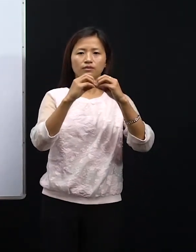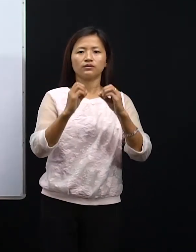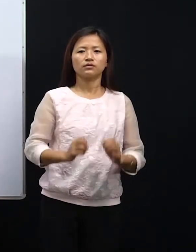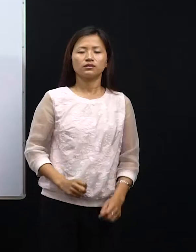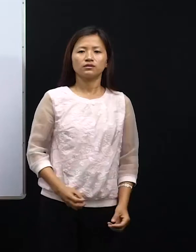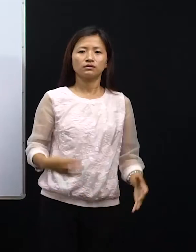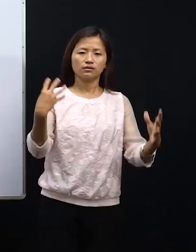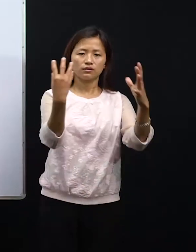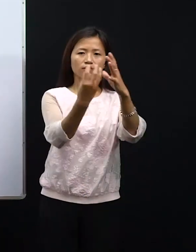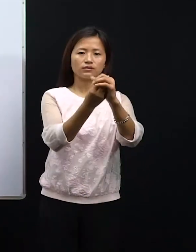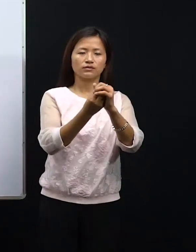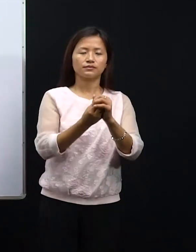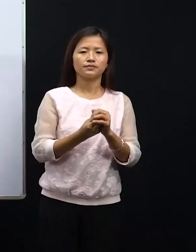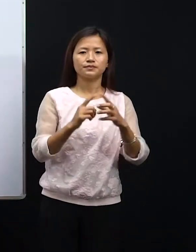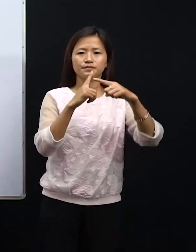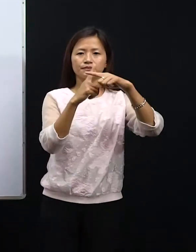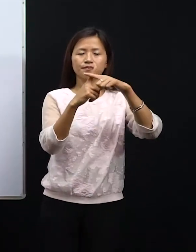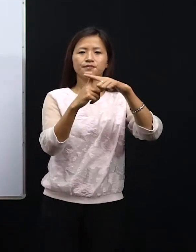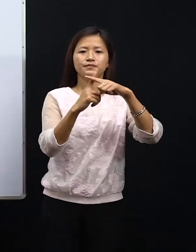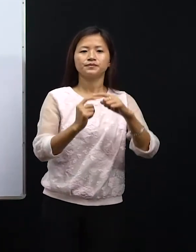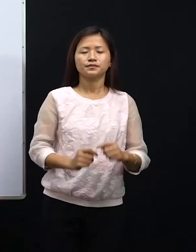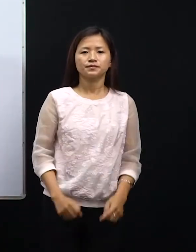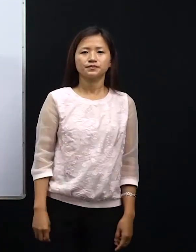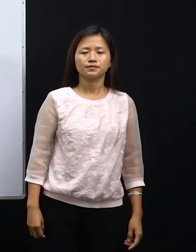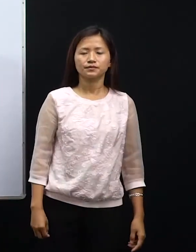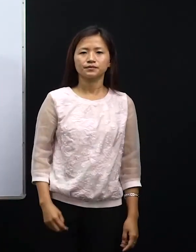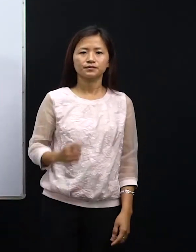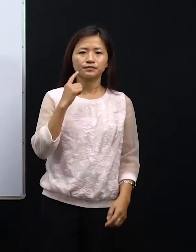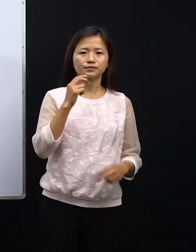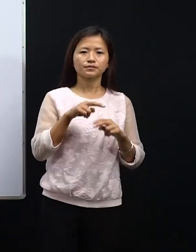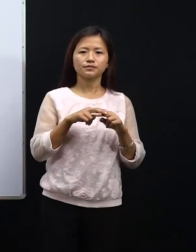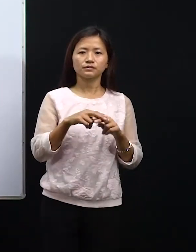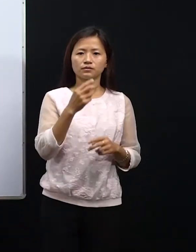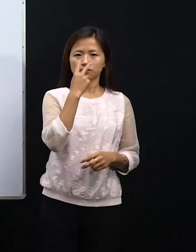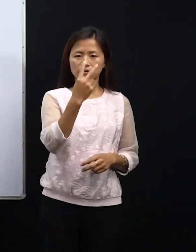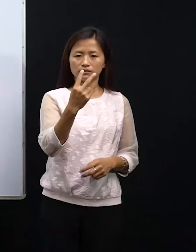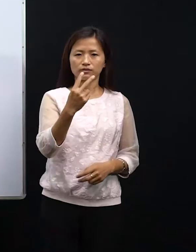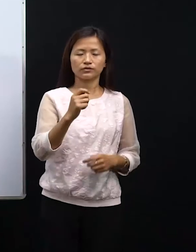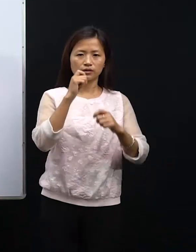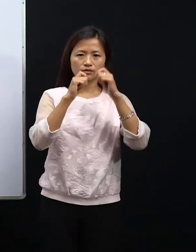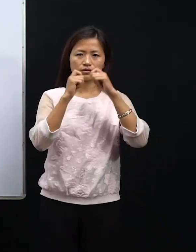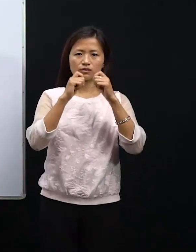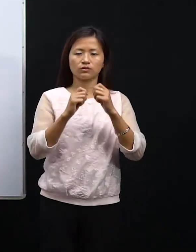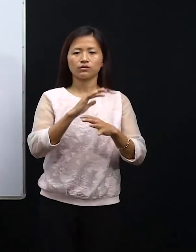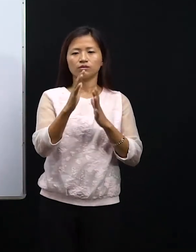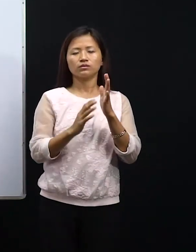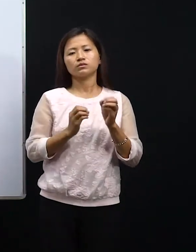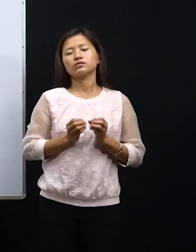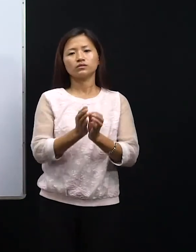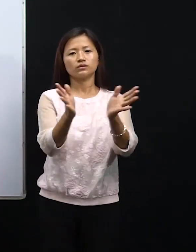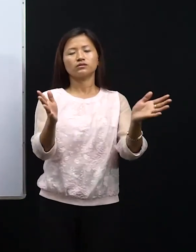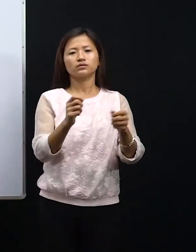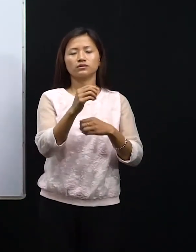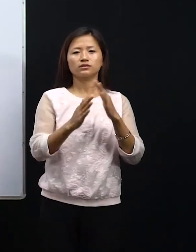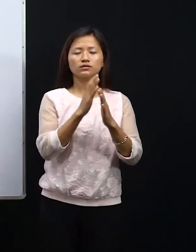Now I will add them. Now if you notice any expression without a sign, it means it